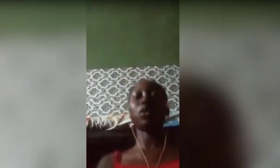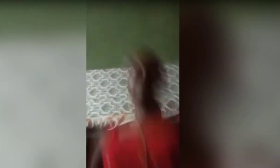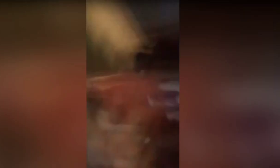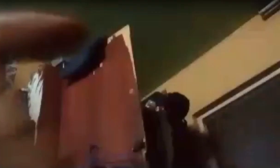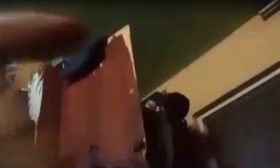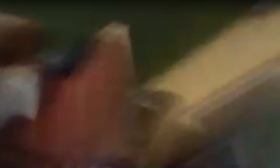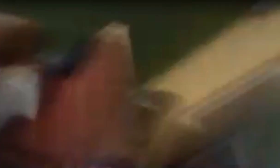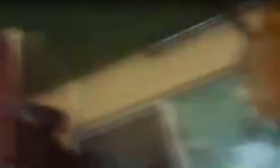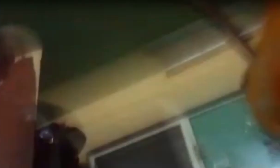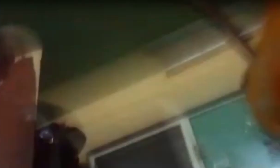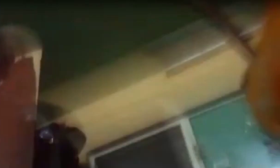Sorry.